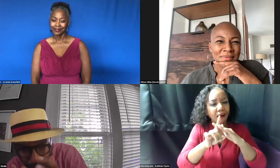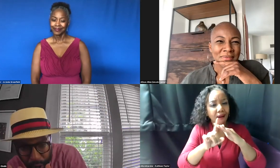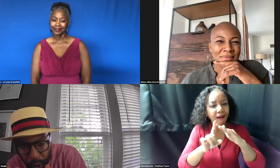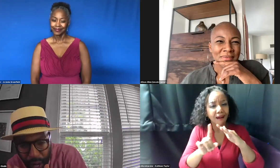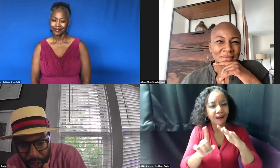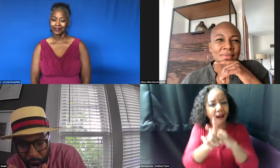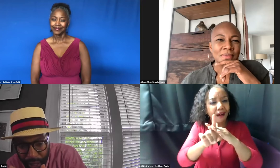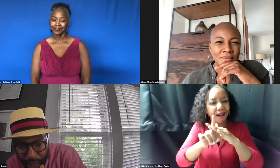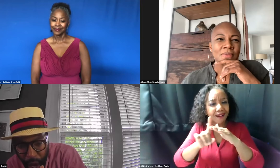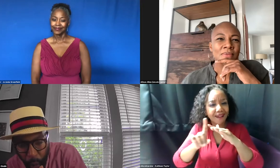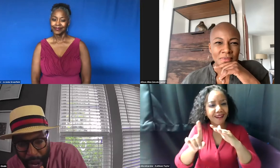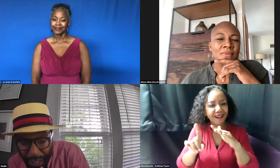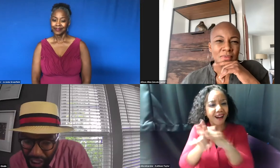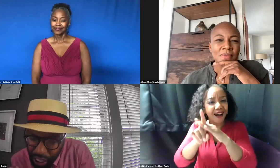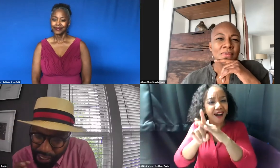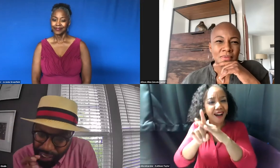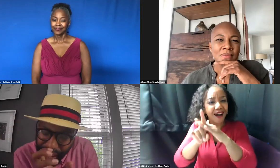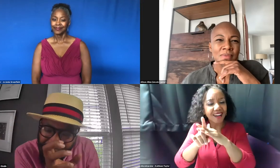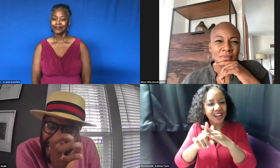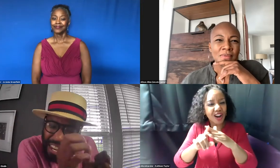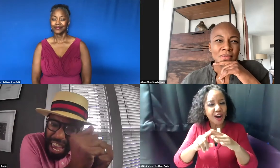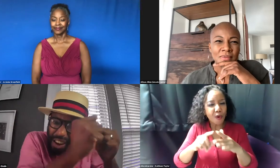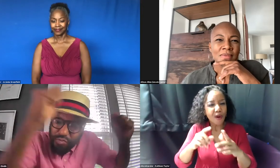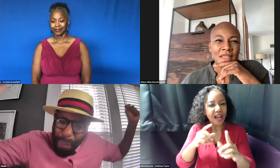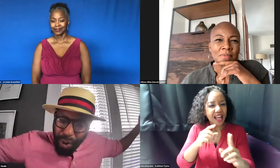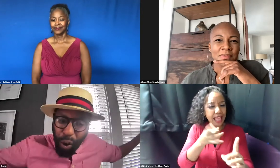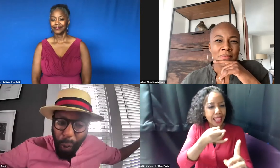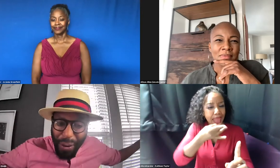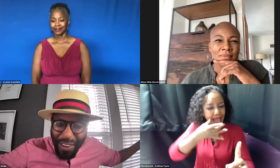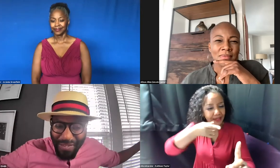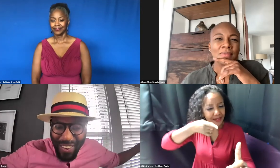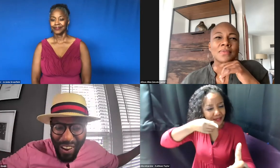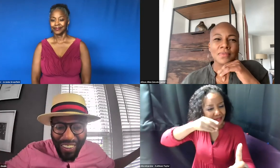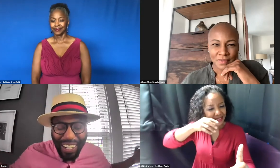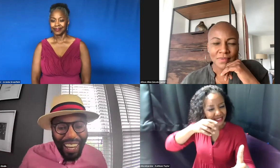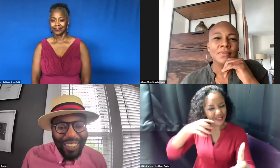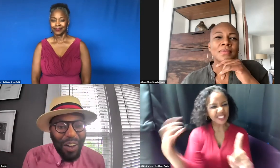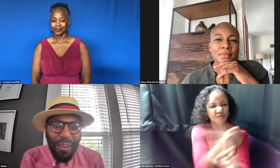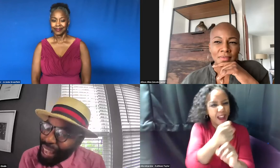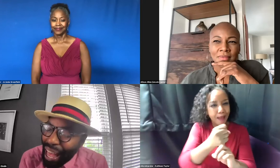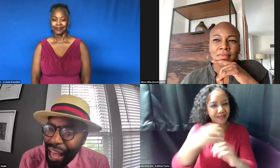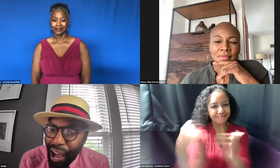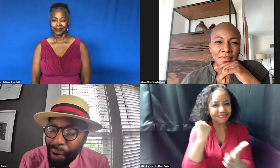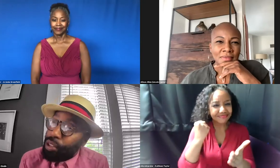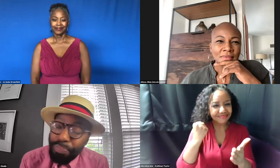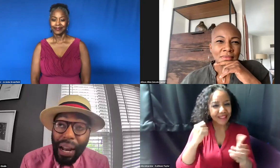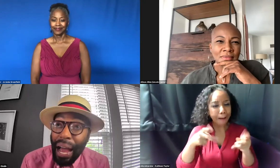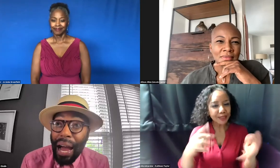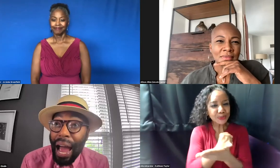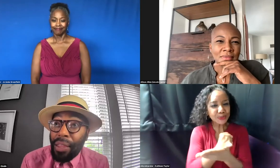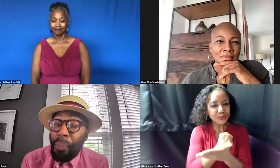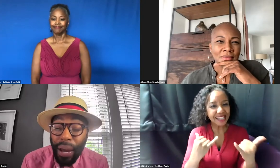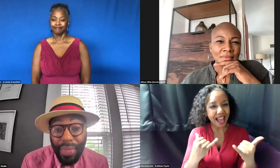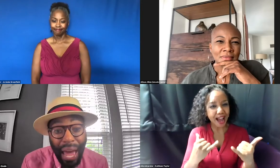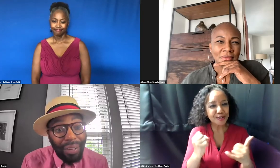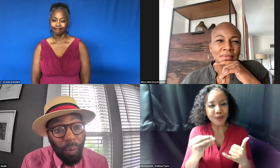is coming through the darkness, mm-hmm. we got to chase the light and rip it all open, you know? And so, but